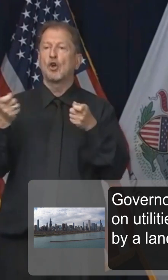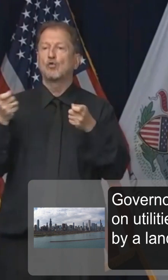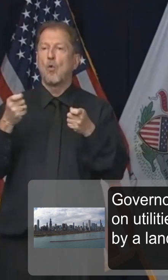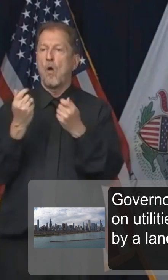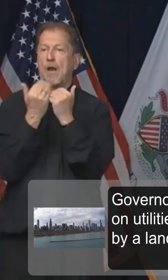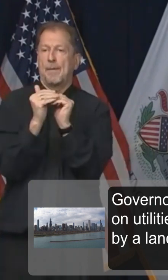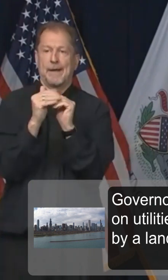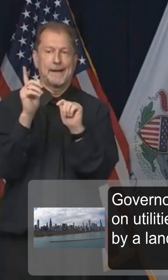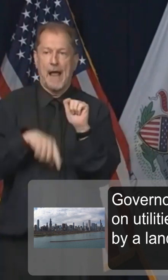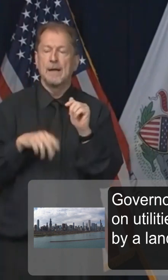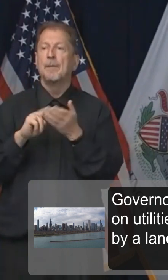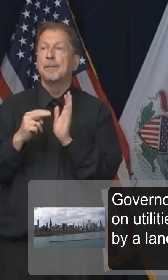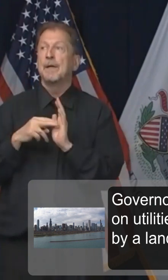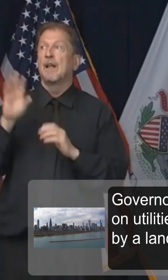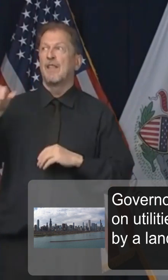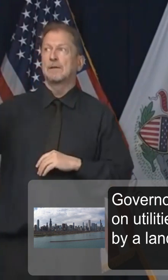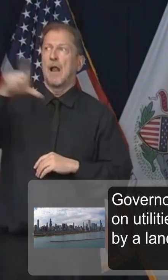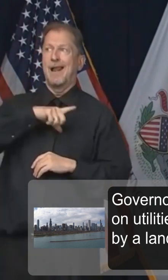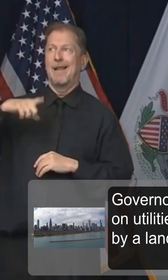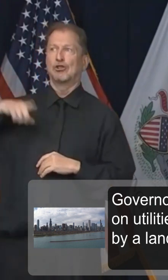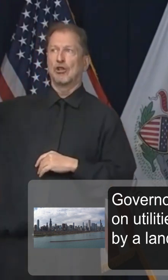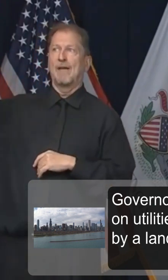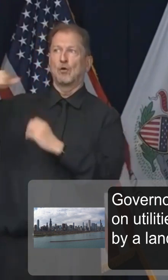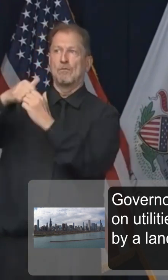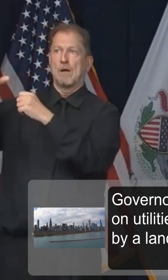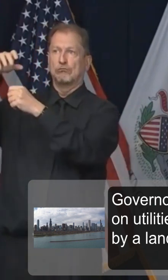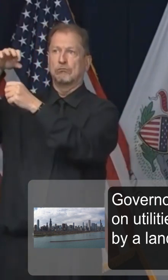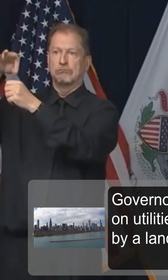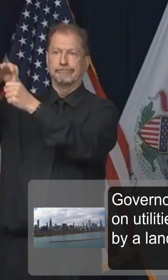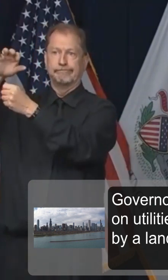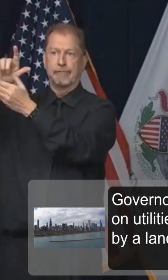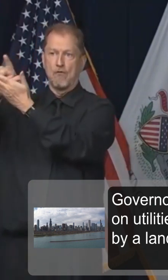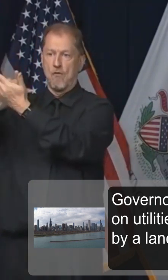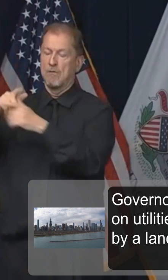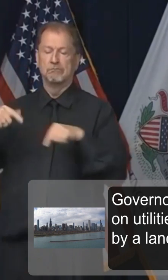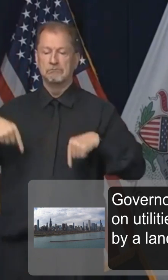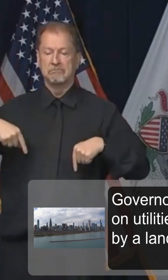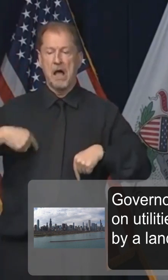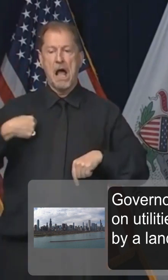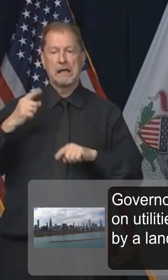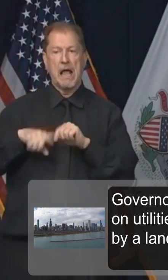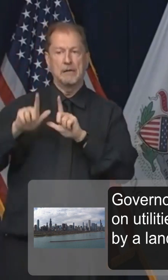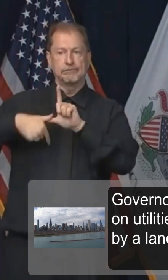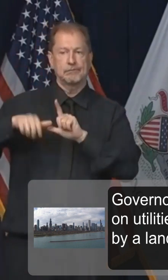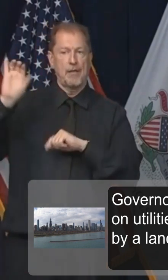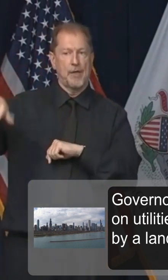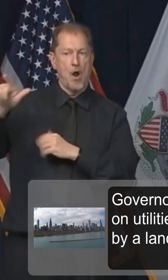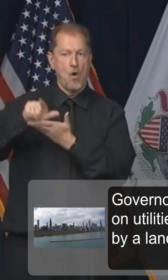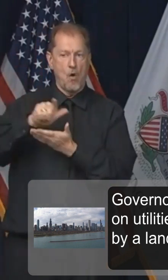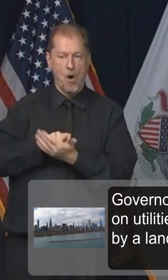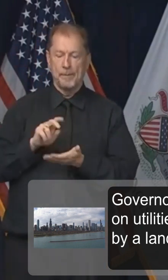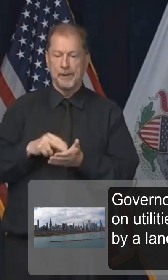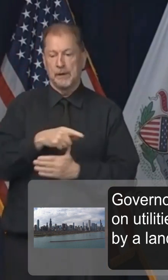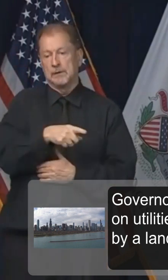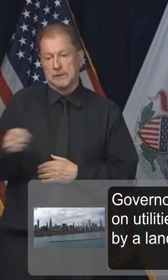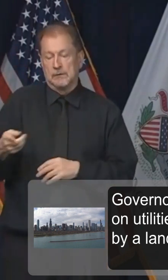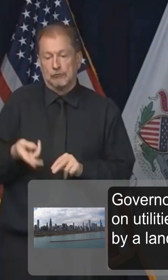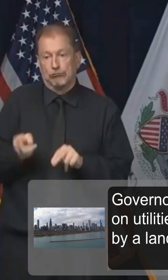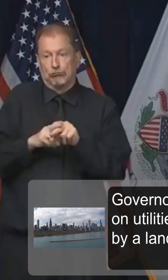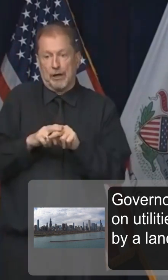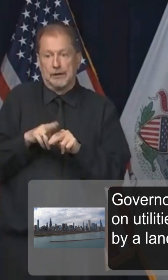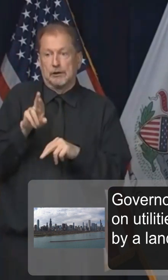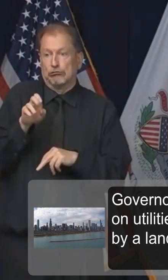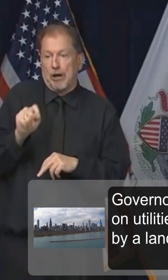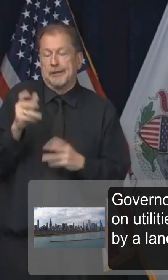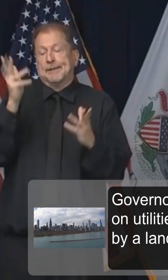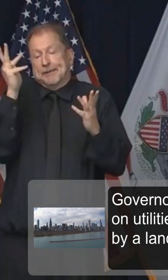state legislature. So that is not something that we can do by executive order. But what I have done is ordered